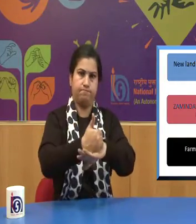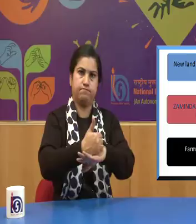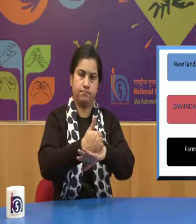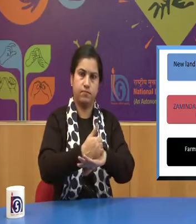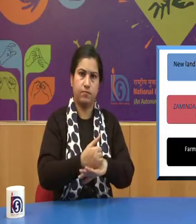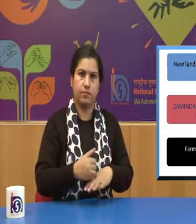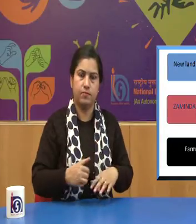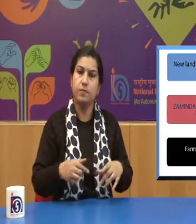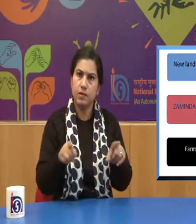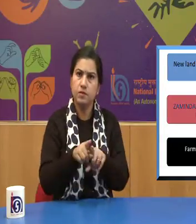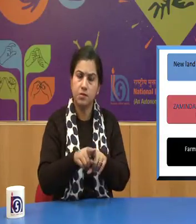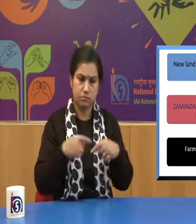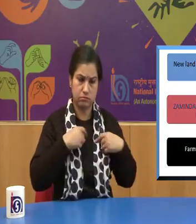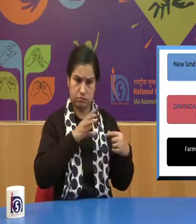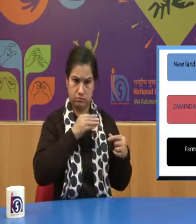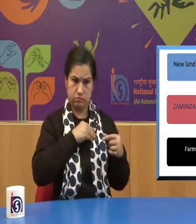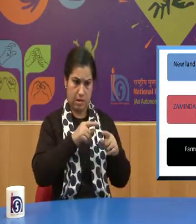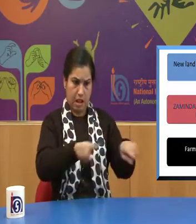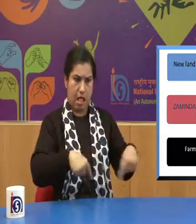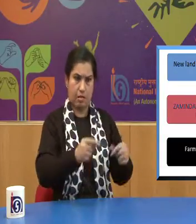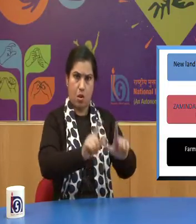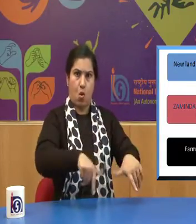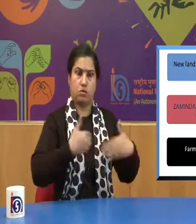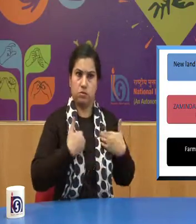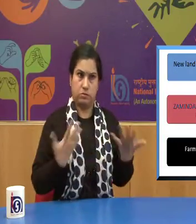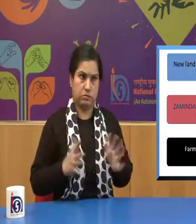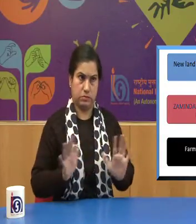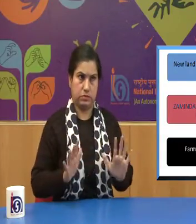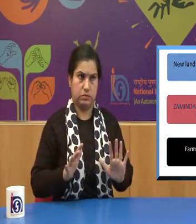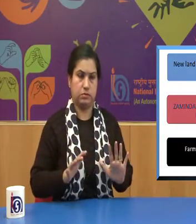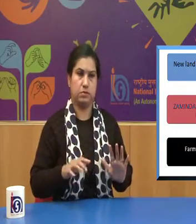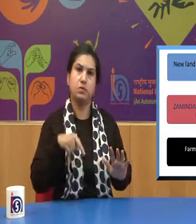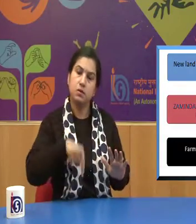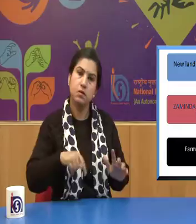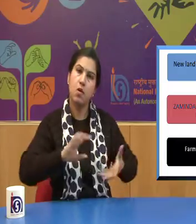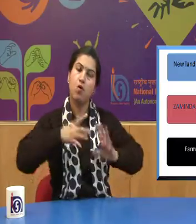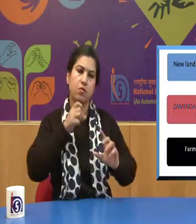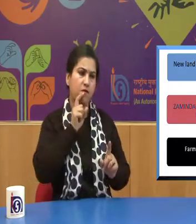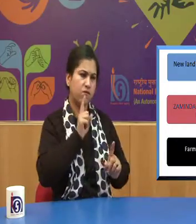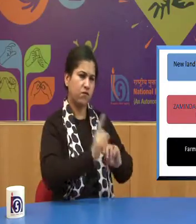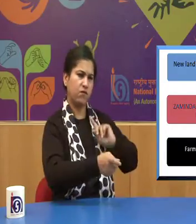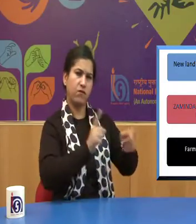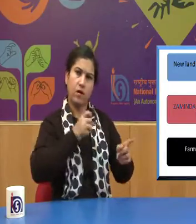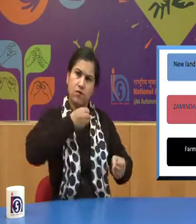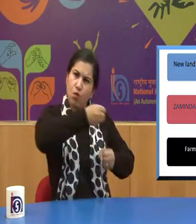So, due to fear of losing their land, the zamindars collected land